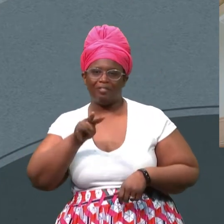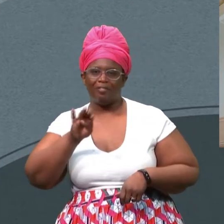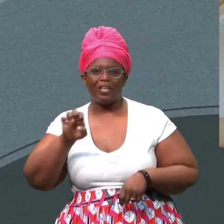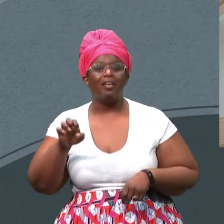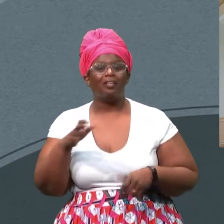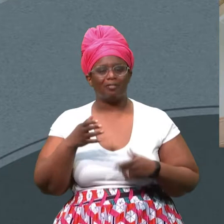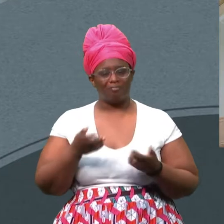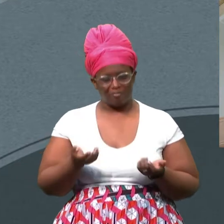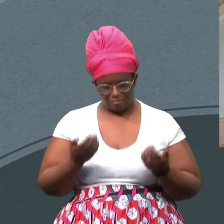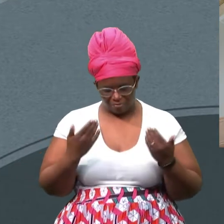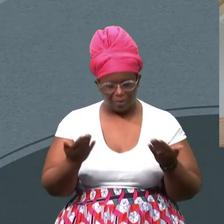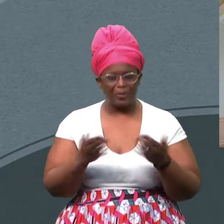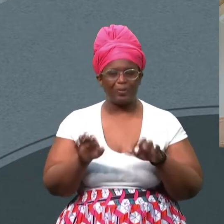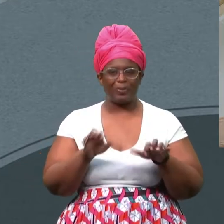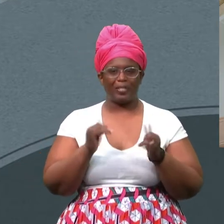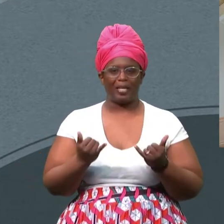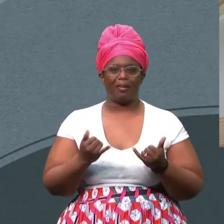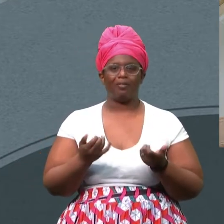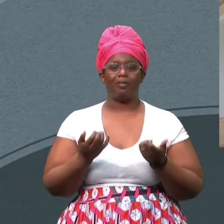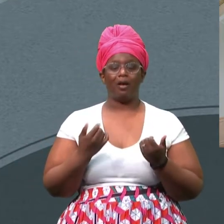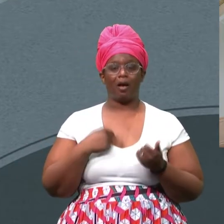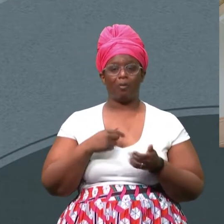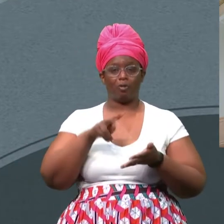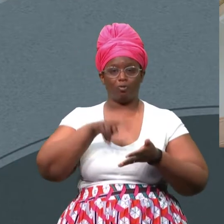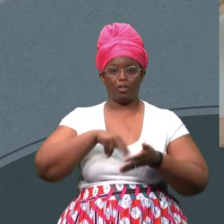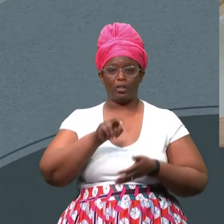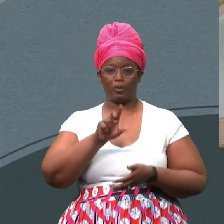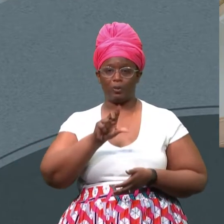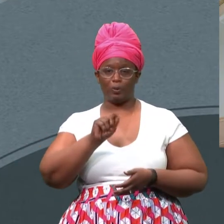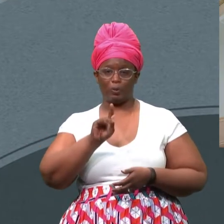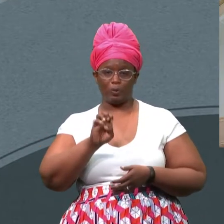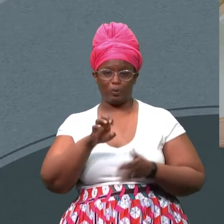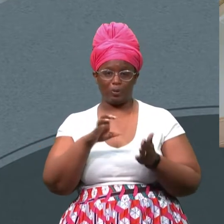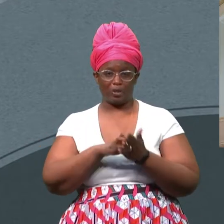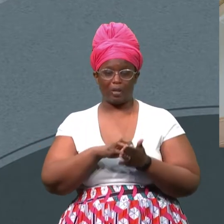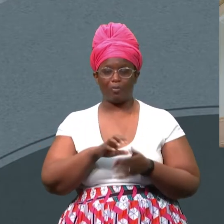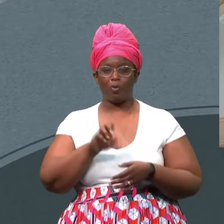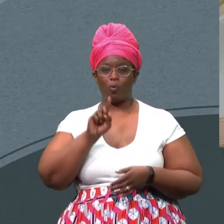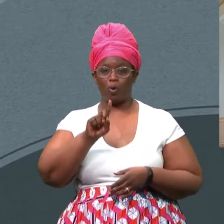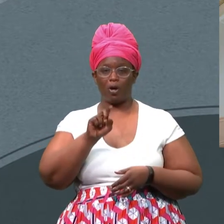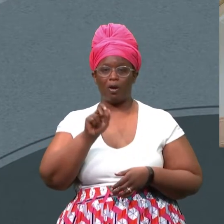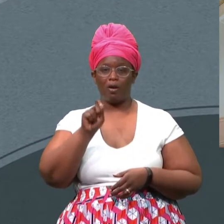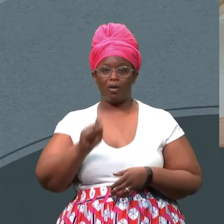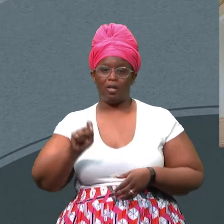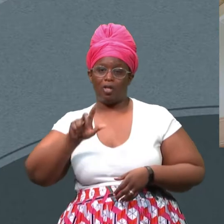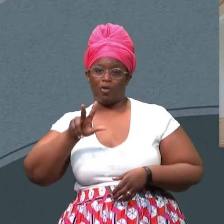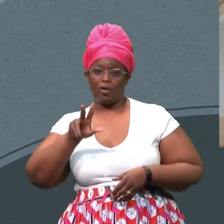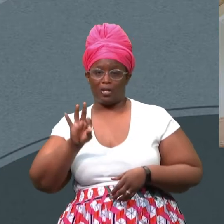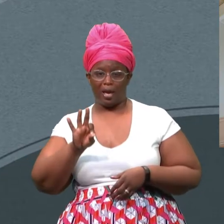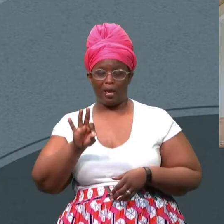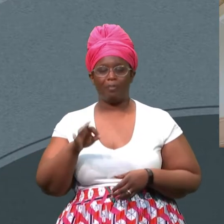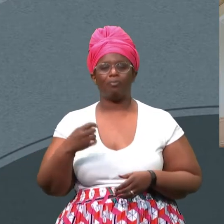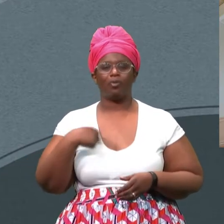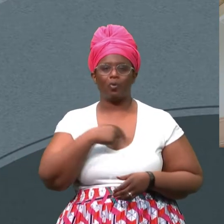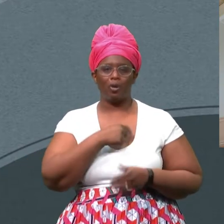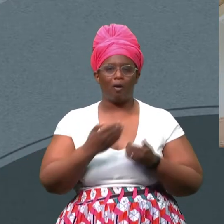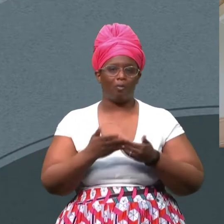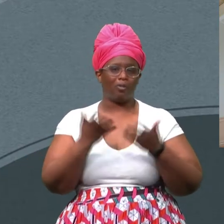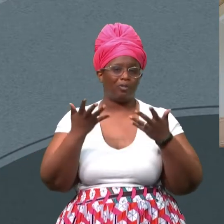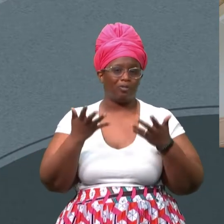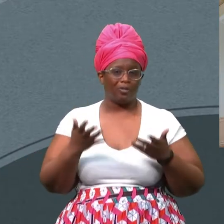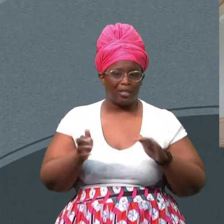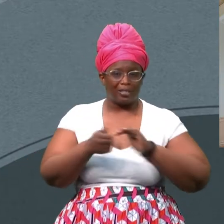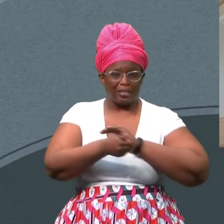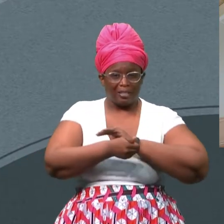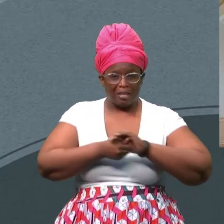want to read starting in Luke chapter 1, verse number 39, as we finish out this sermon series. It's been a